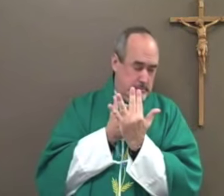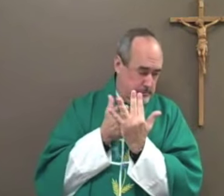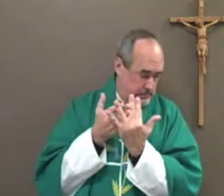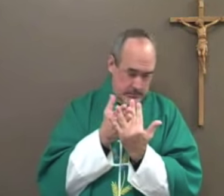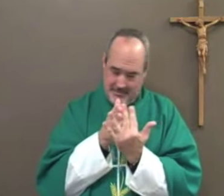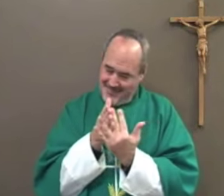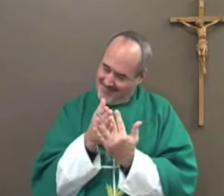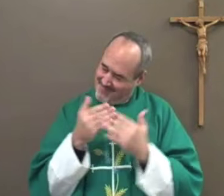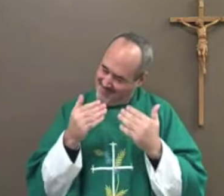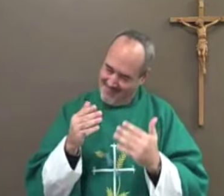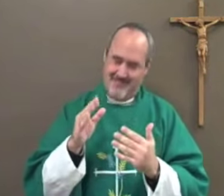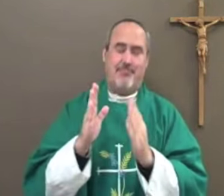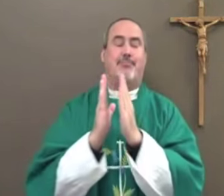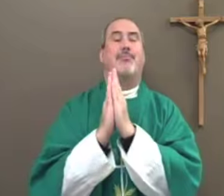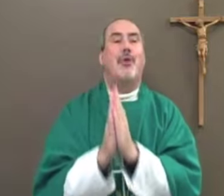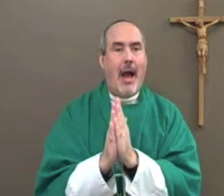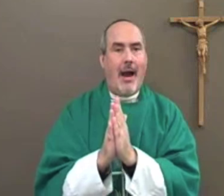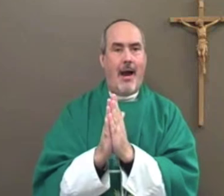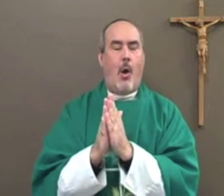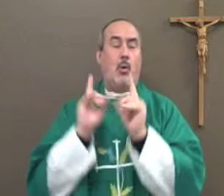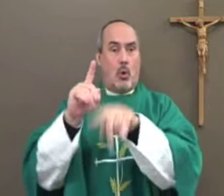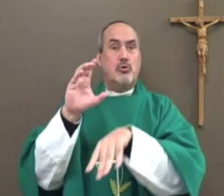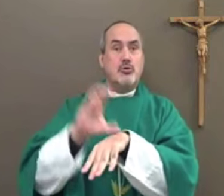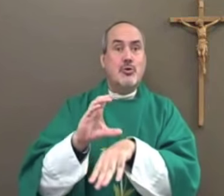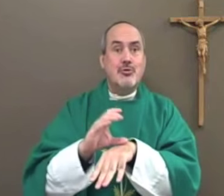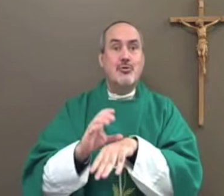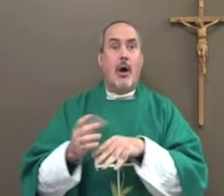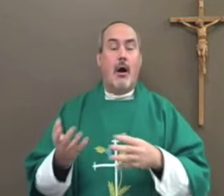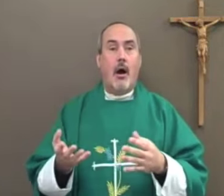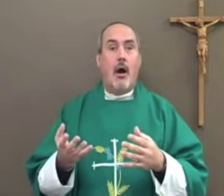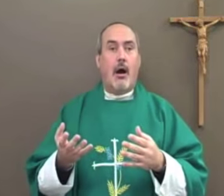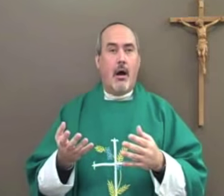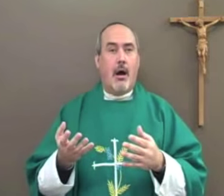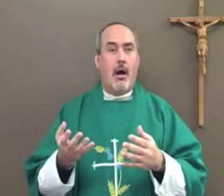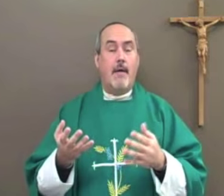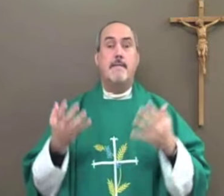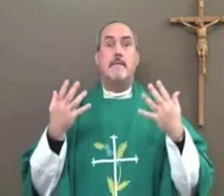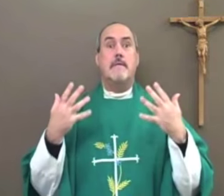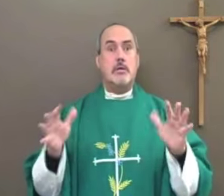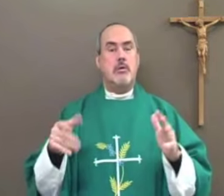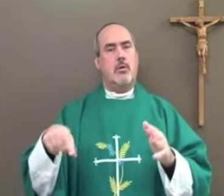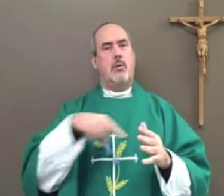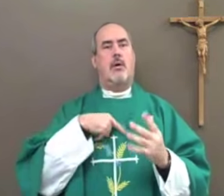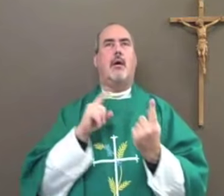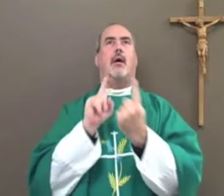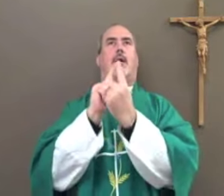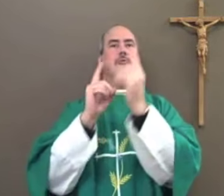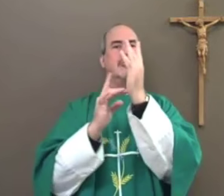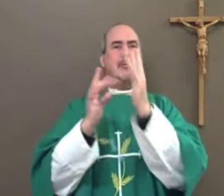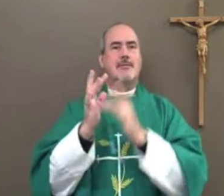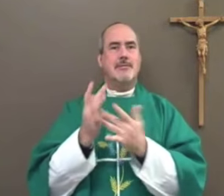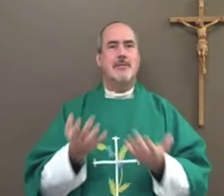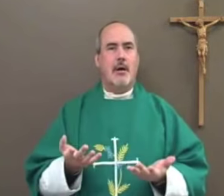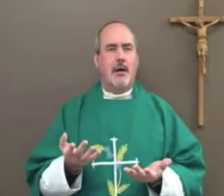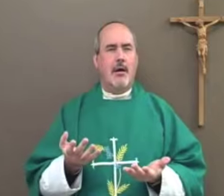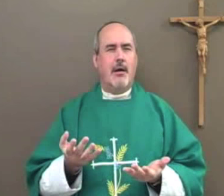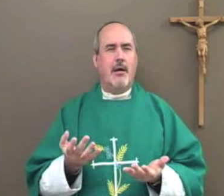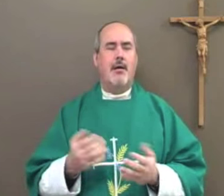All of that busyness and being overwhelmed, once we get through it, we go to church and we pray, we've